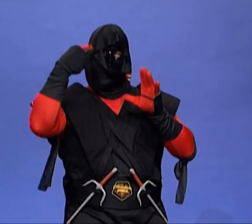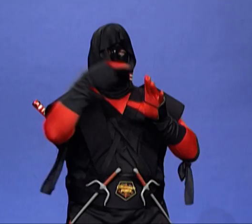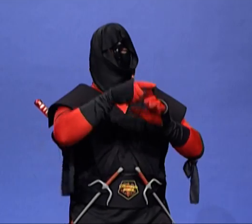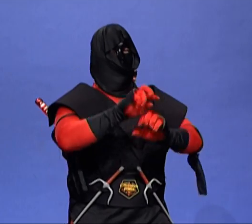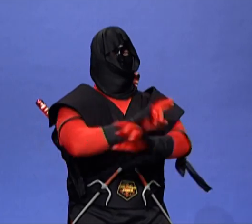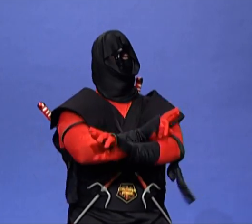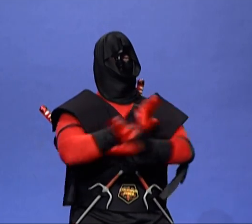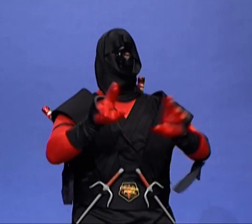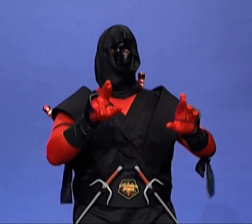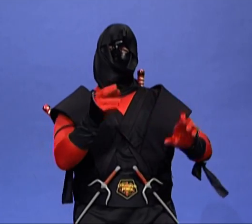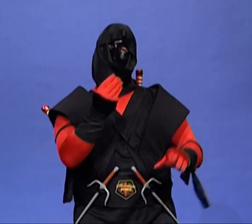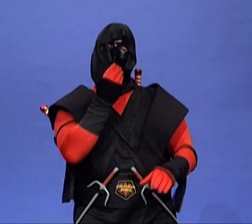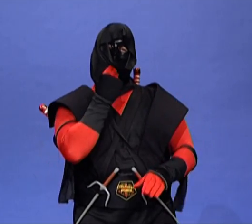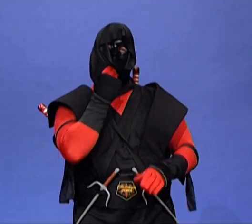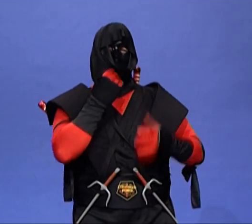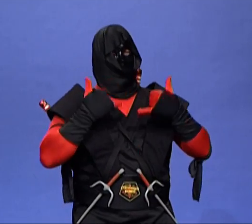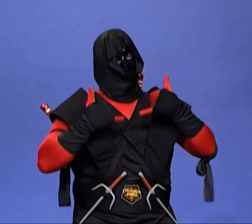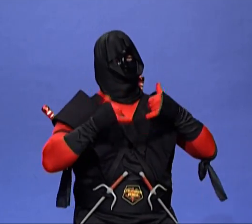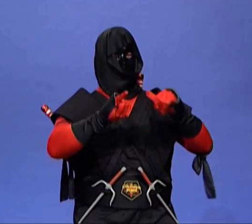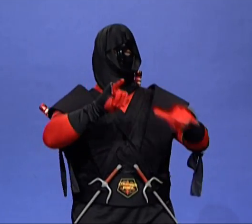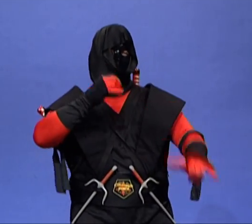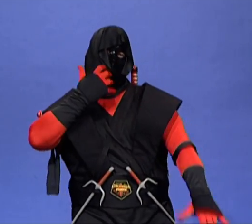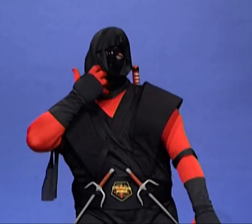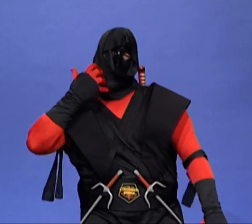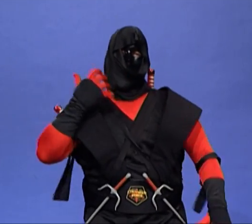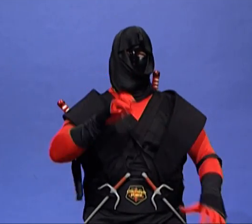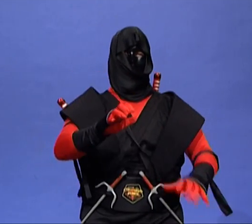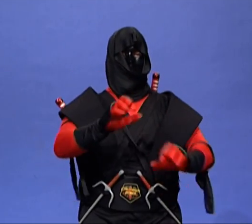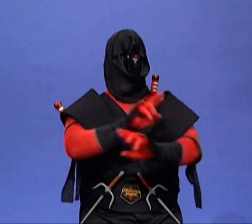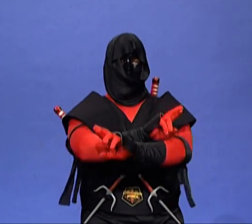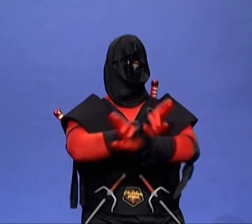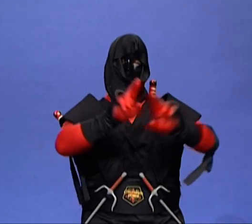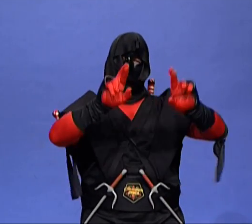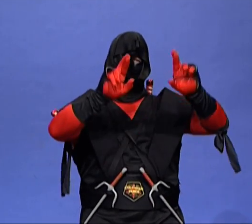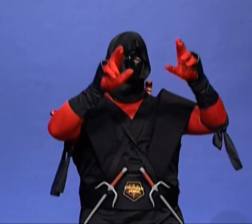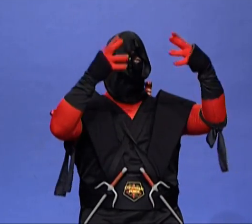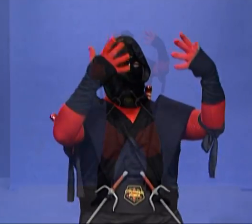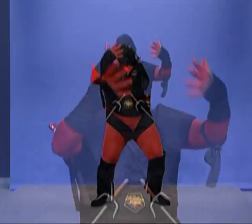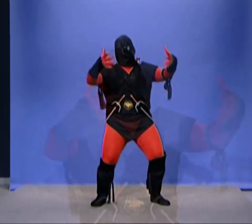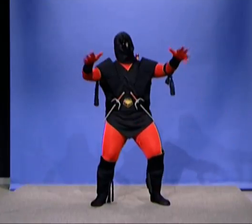And it was still hot. The end.